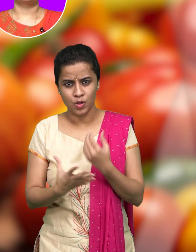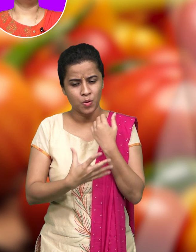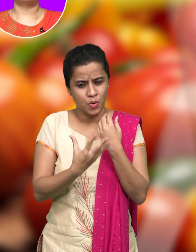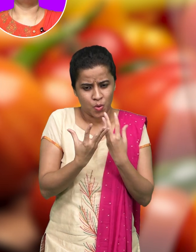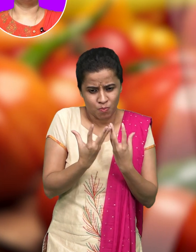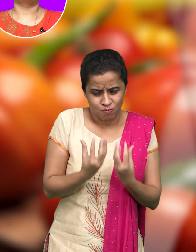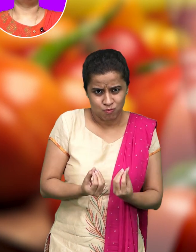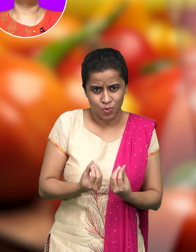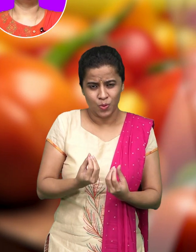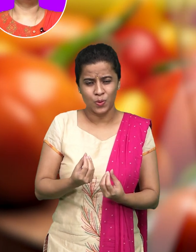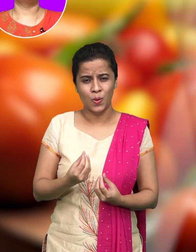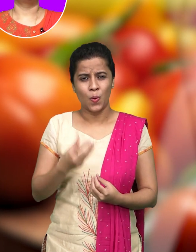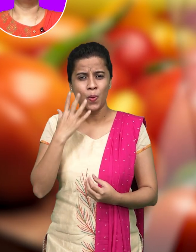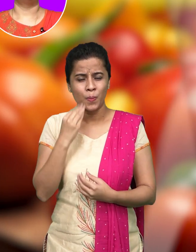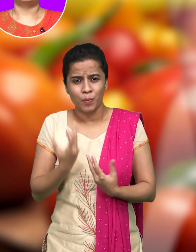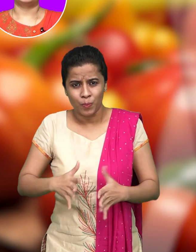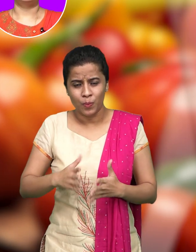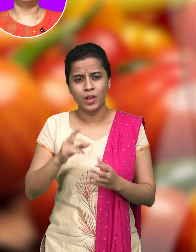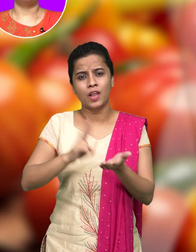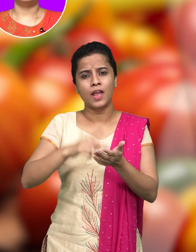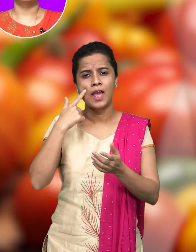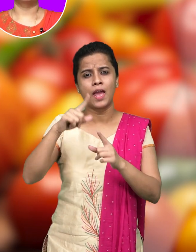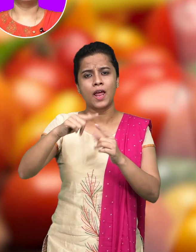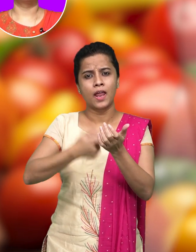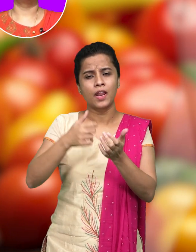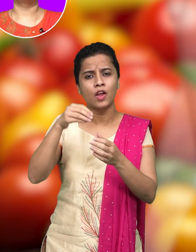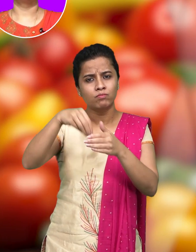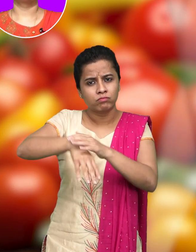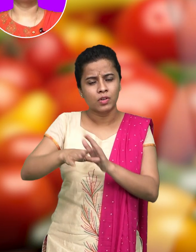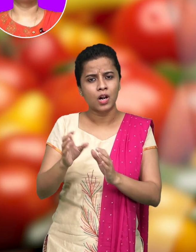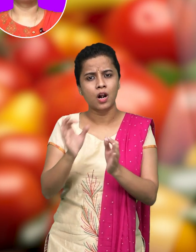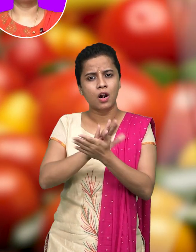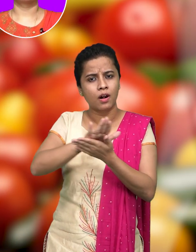plants try to obtain nitrogen by other means.